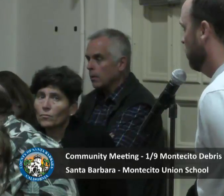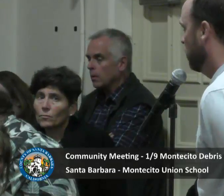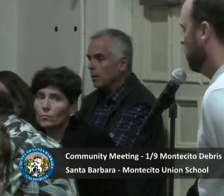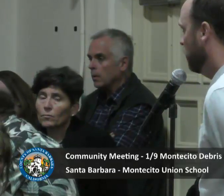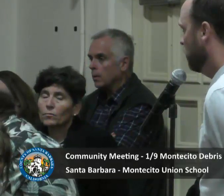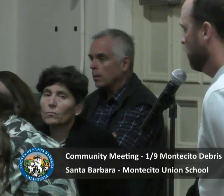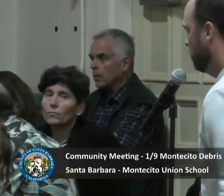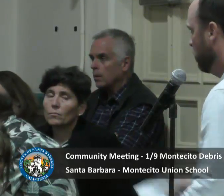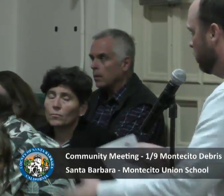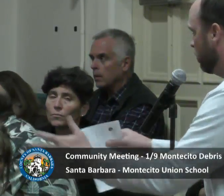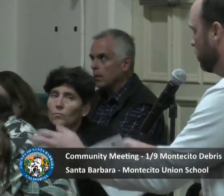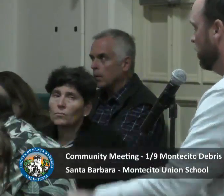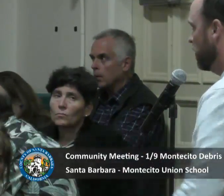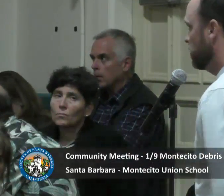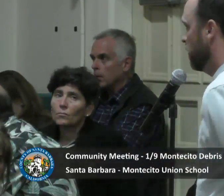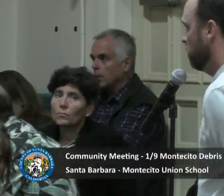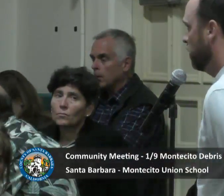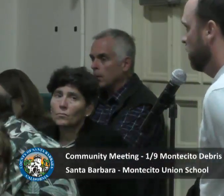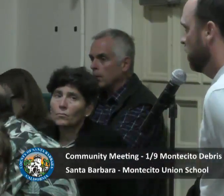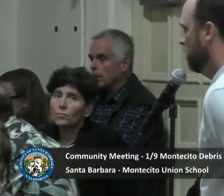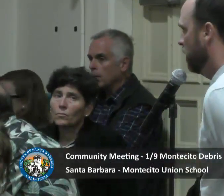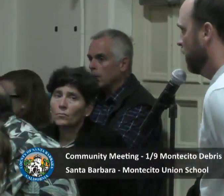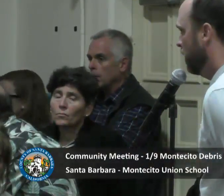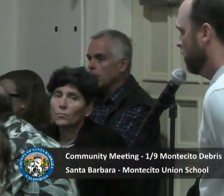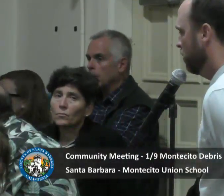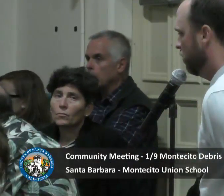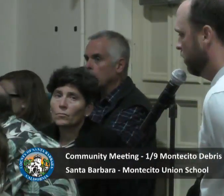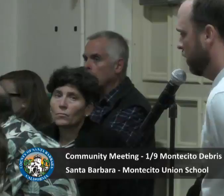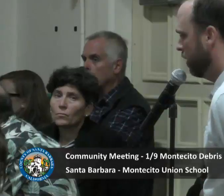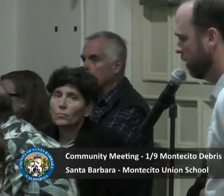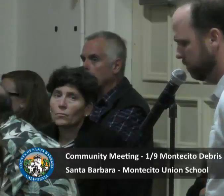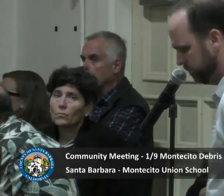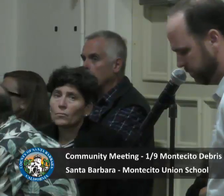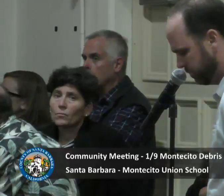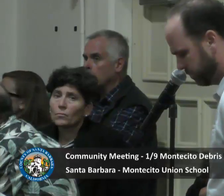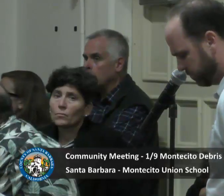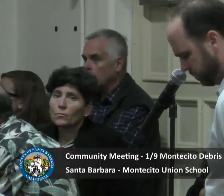move and move through the landscape. And